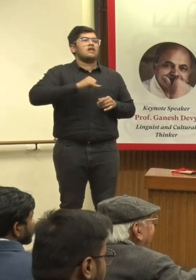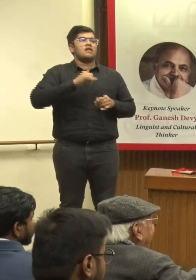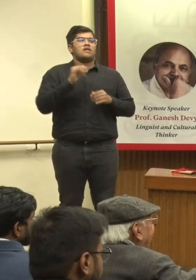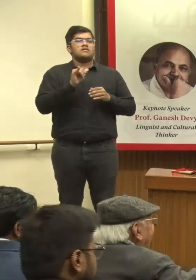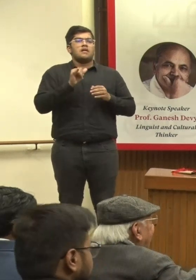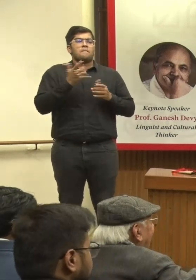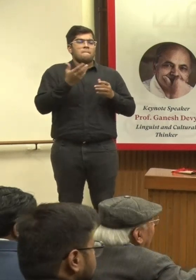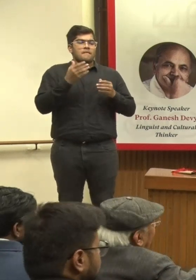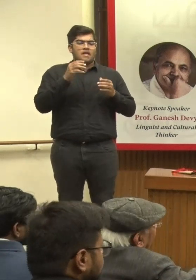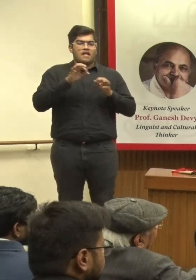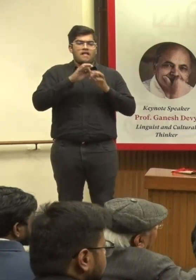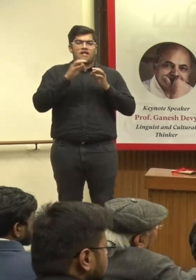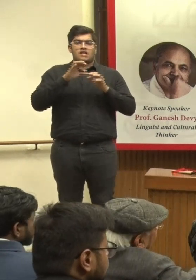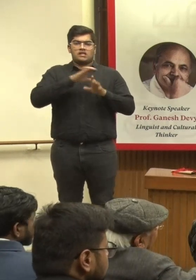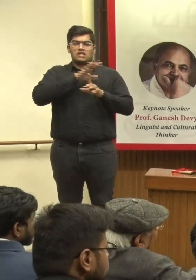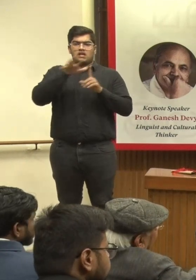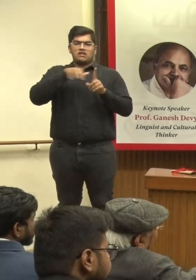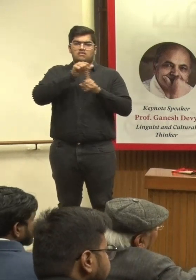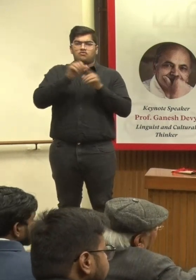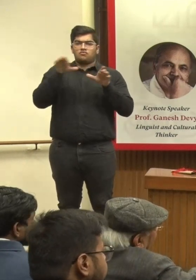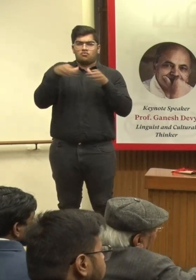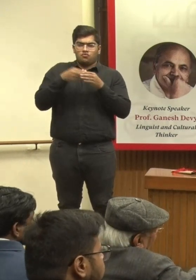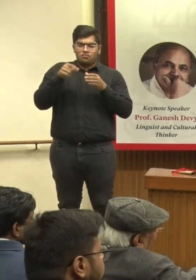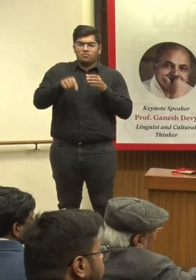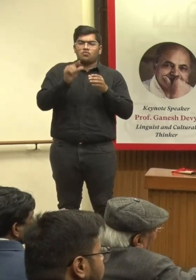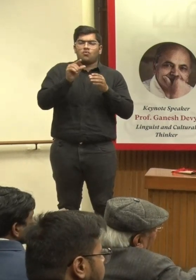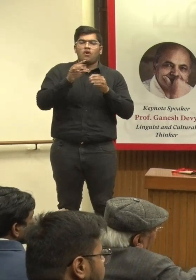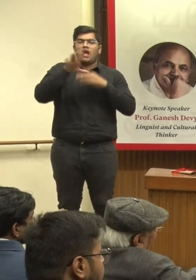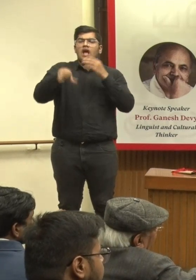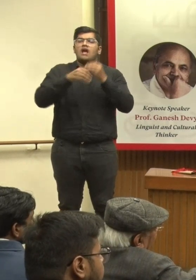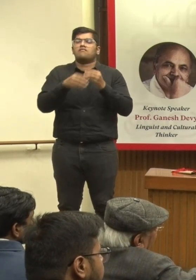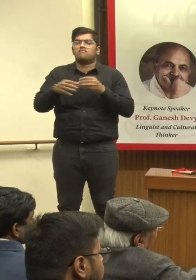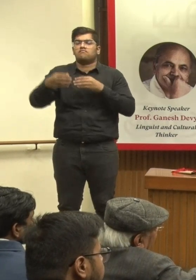extended spectrum of a cultural continent.